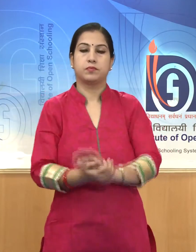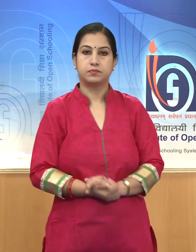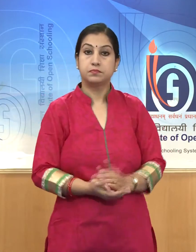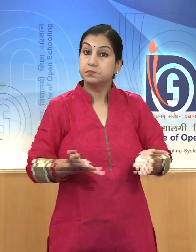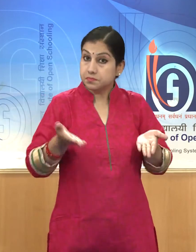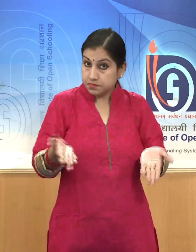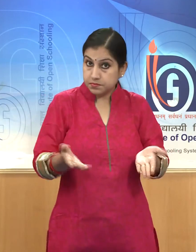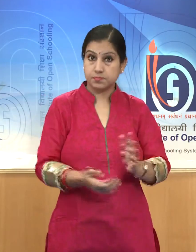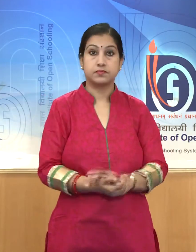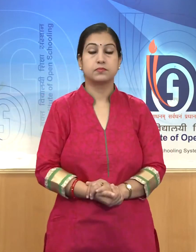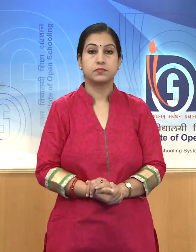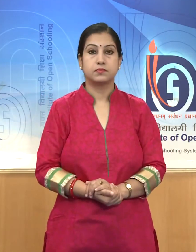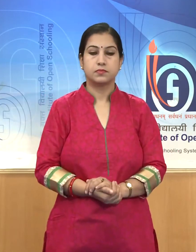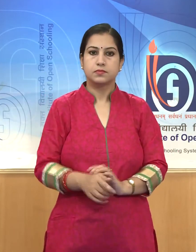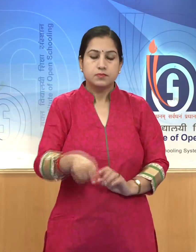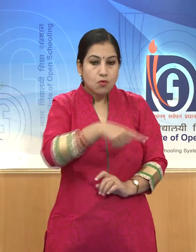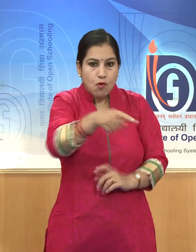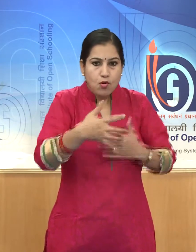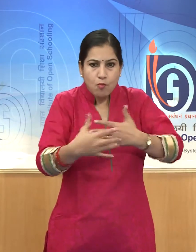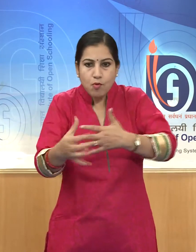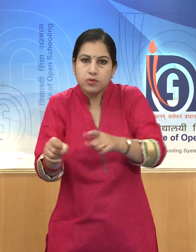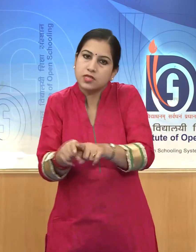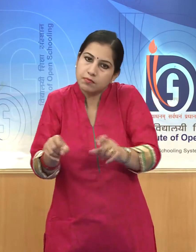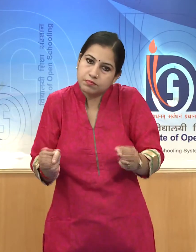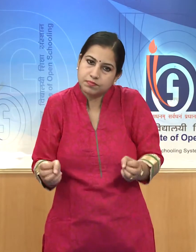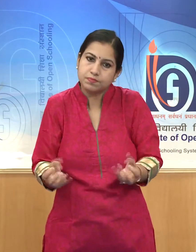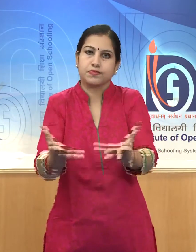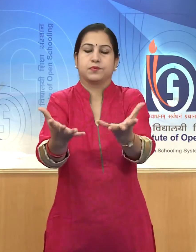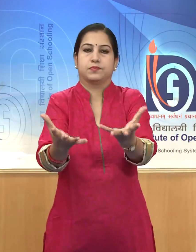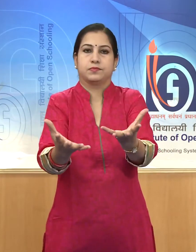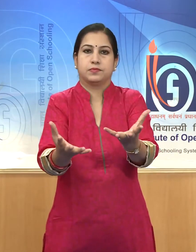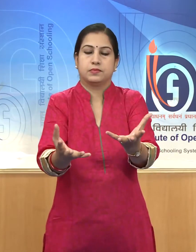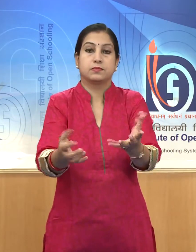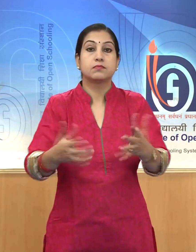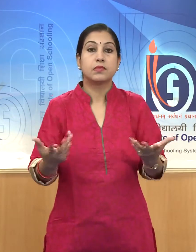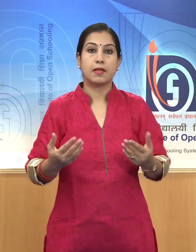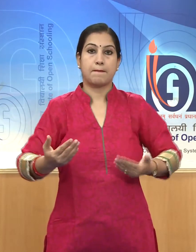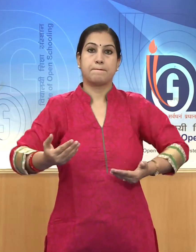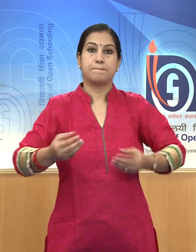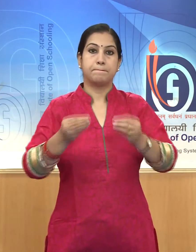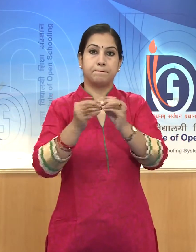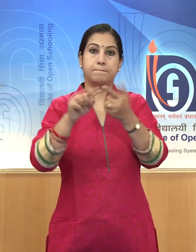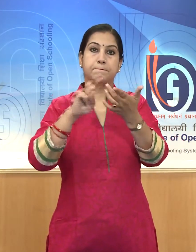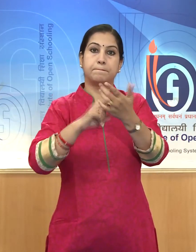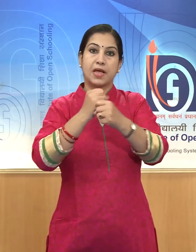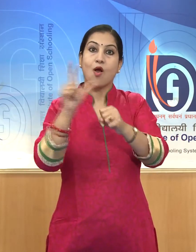Thus emerged the Bengal school in the first